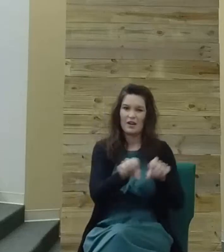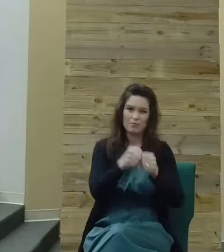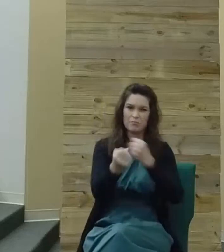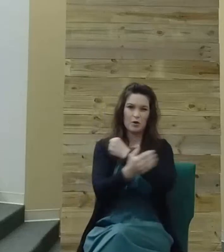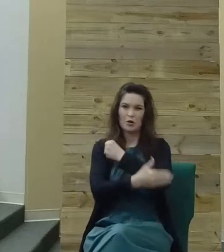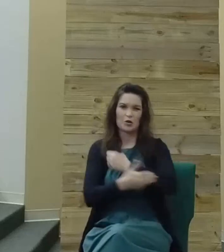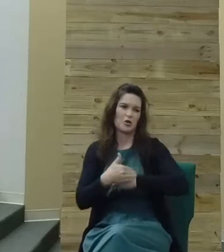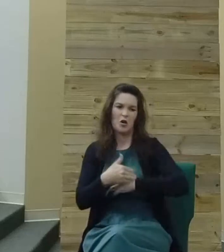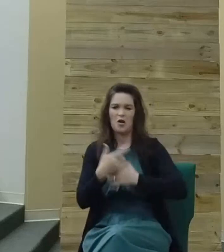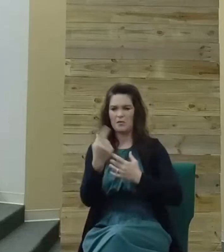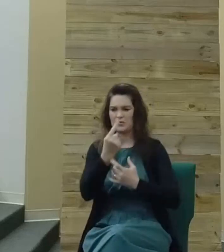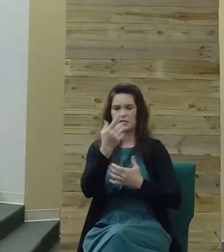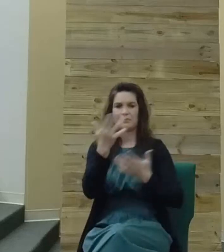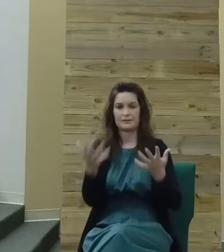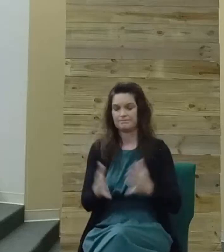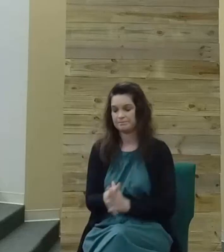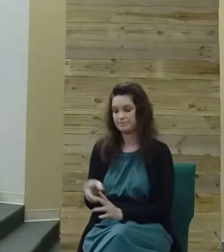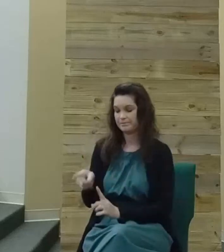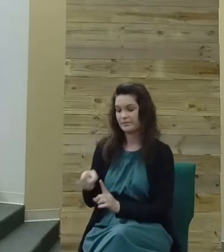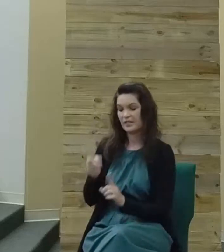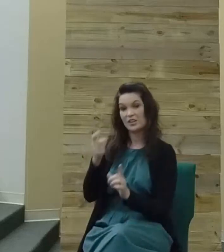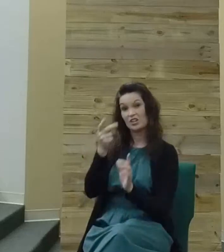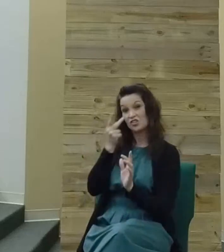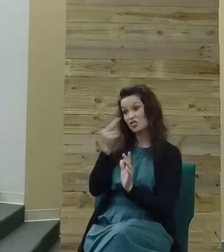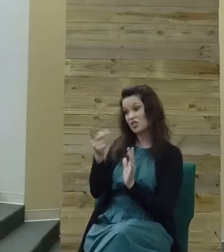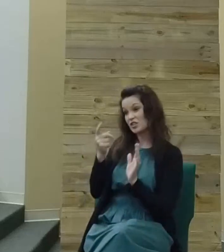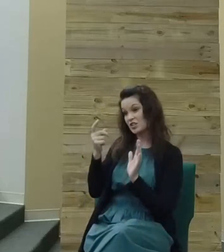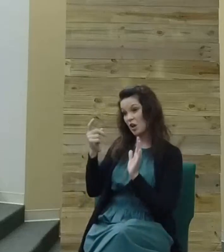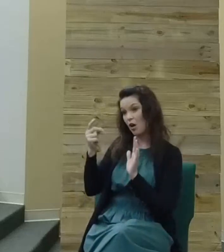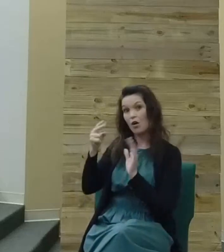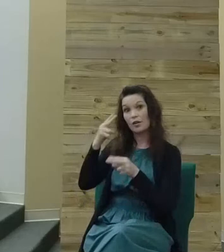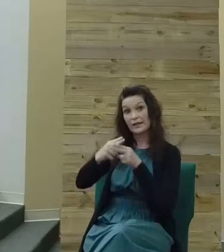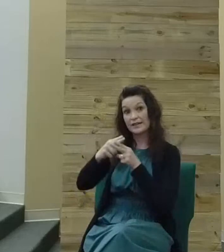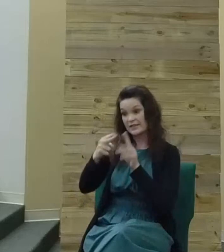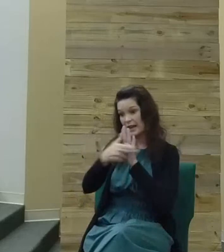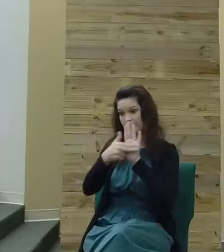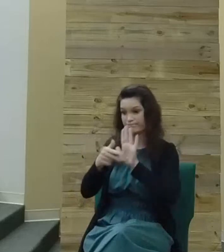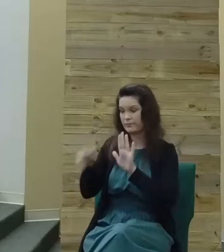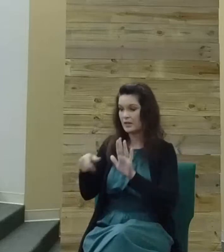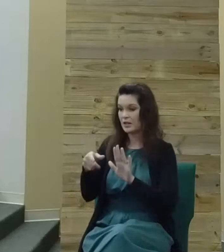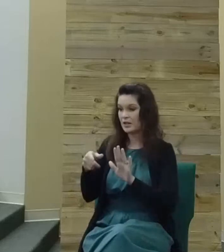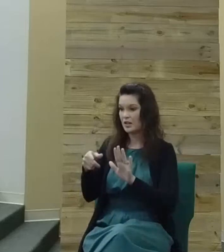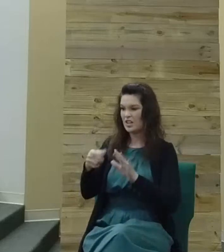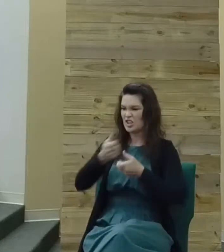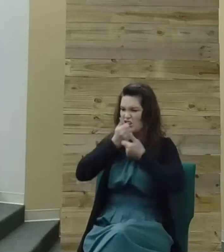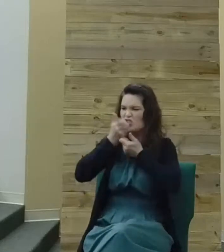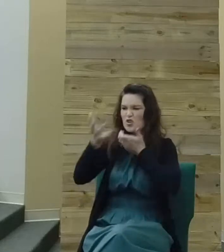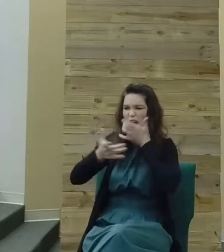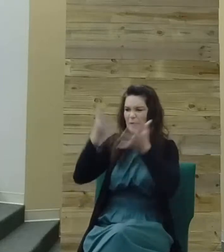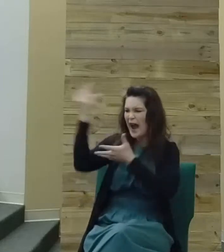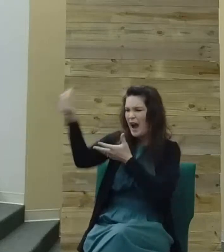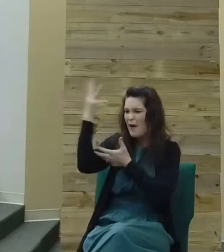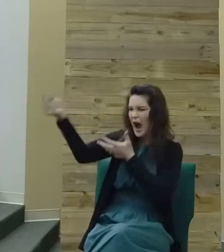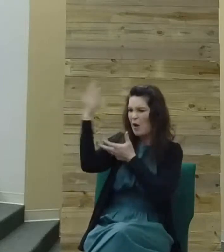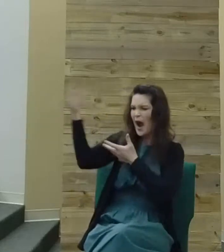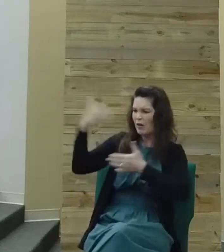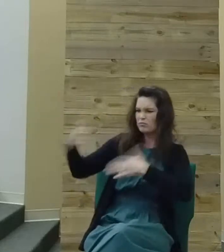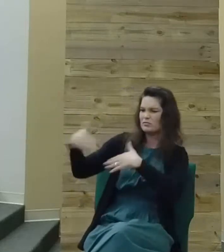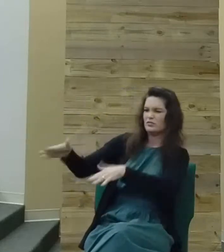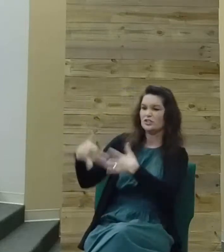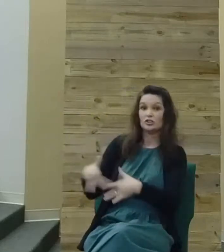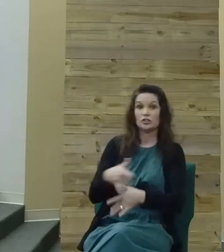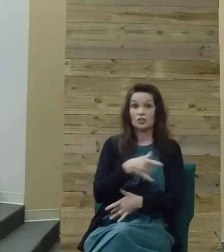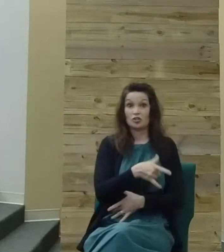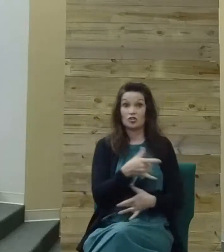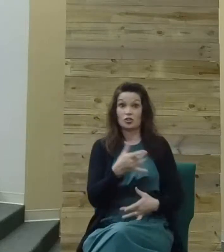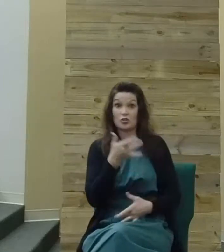and broke her arm or her shoulder. And she saw his name tag, realized who he was, and started screaming, "Get him out of my house." She would